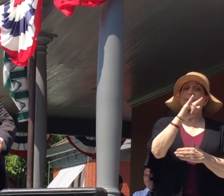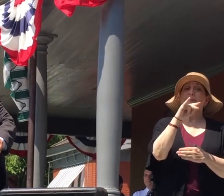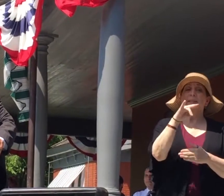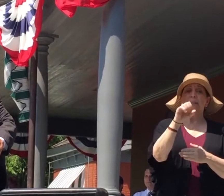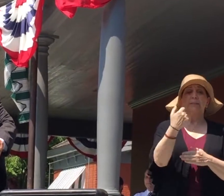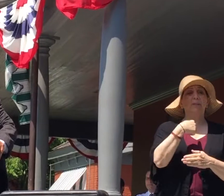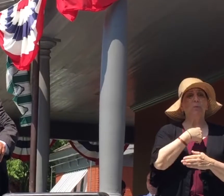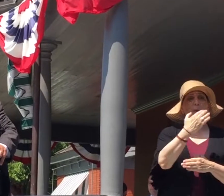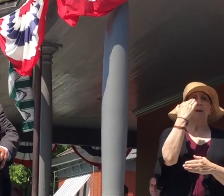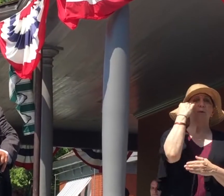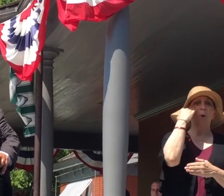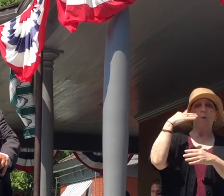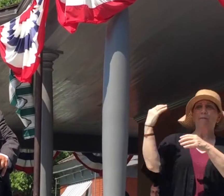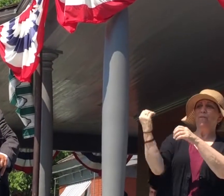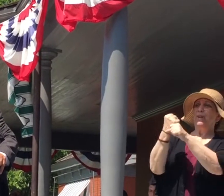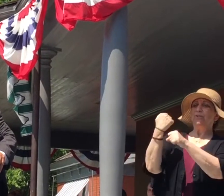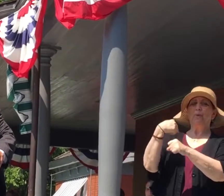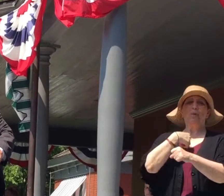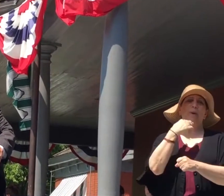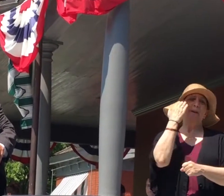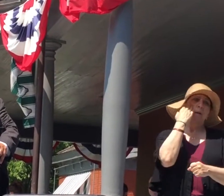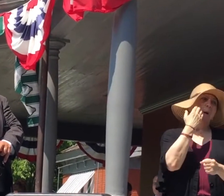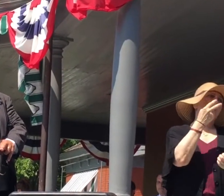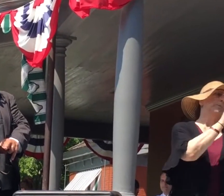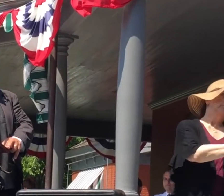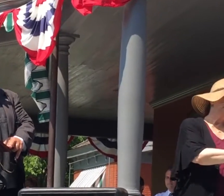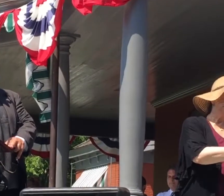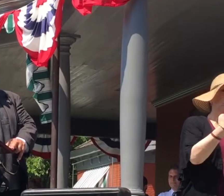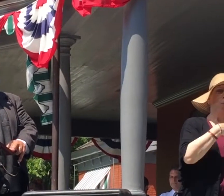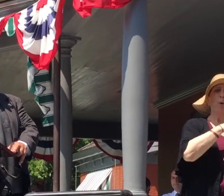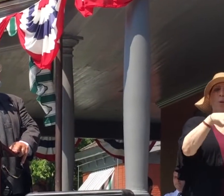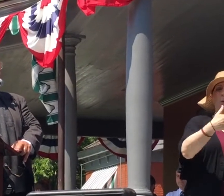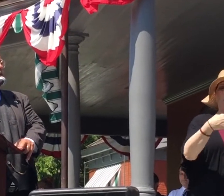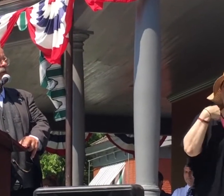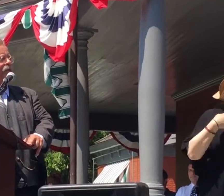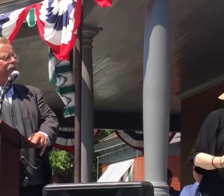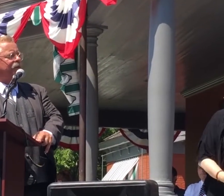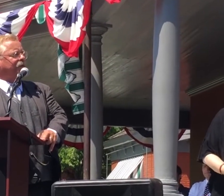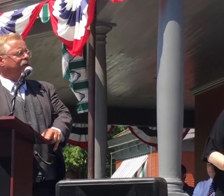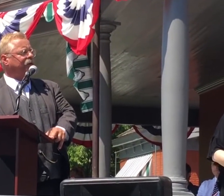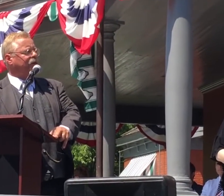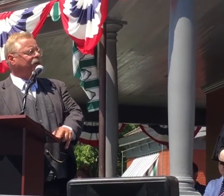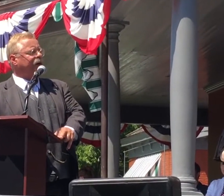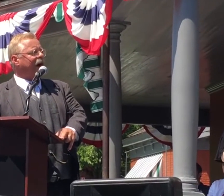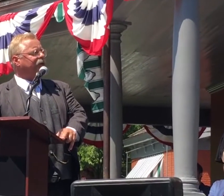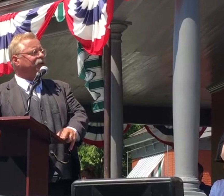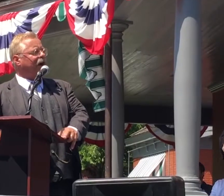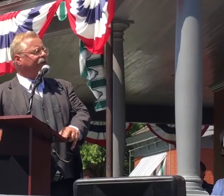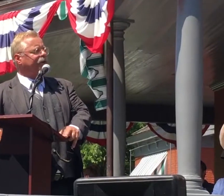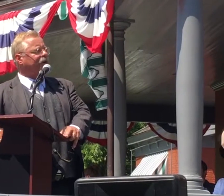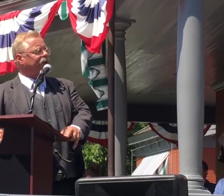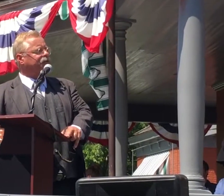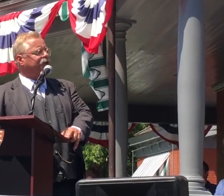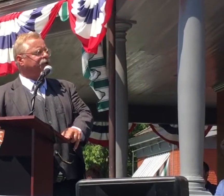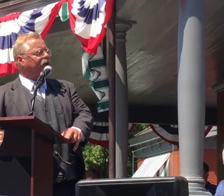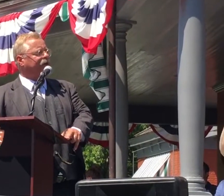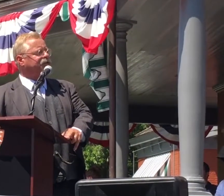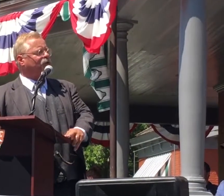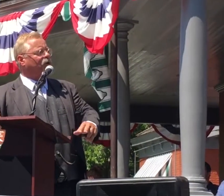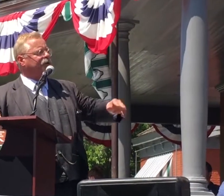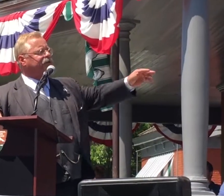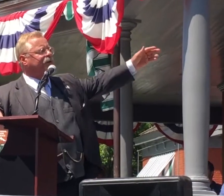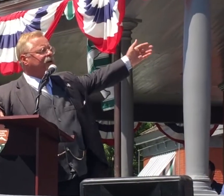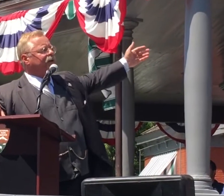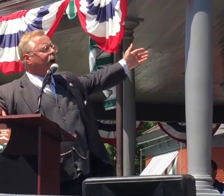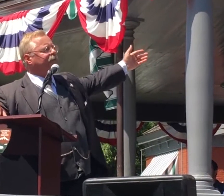all known victory, we've all known defeat. We're all human. We all prefer the former over the latter. But I travel the